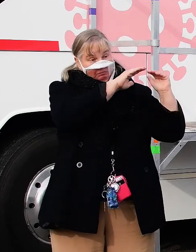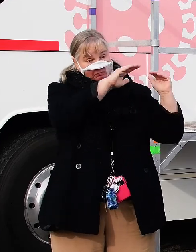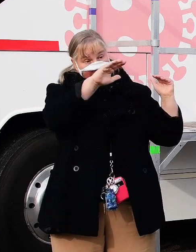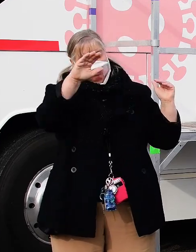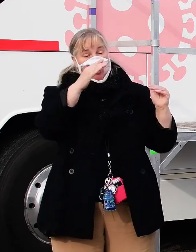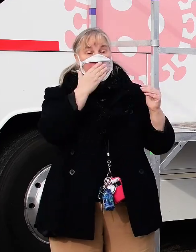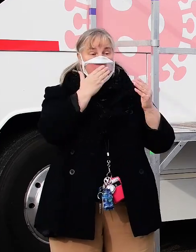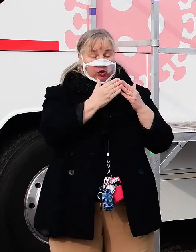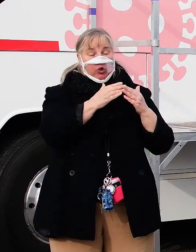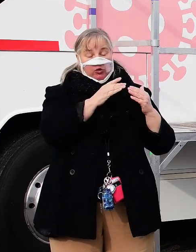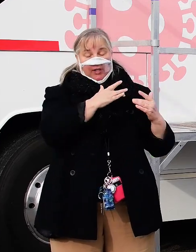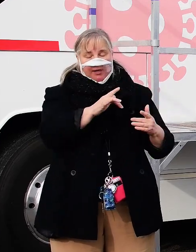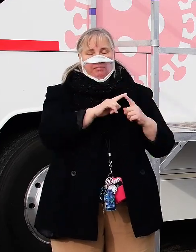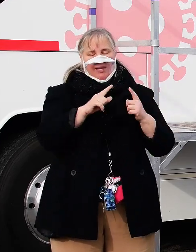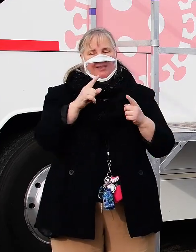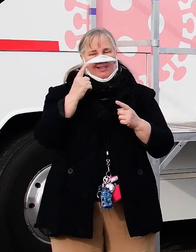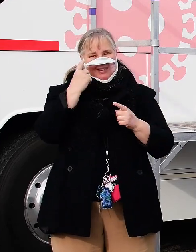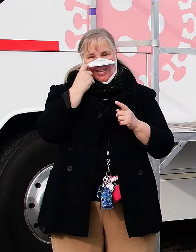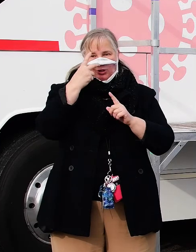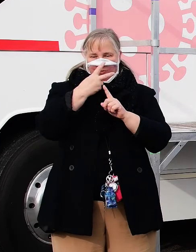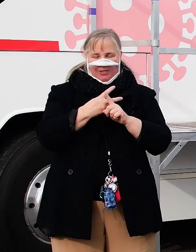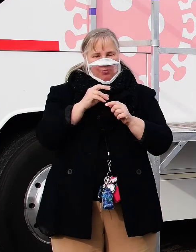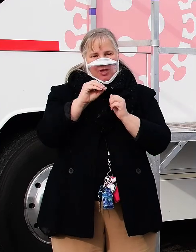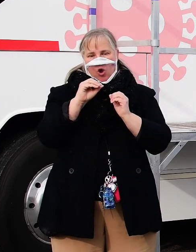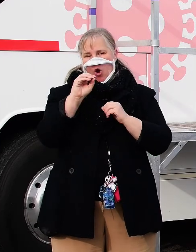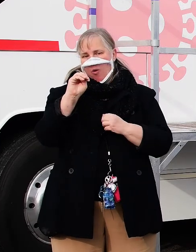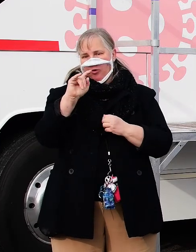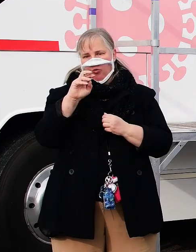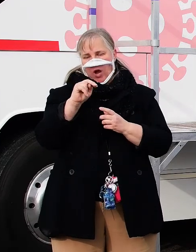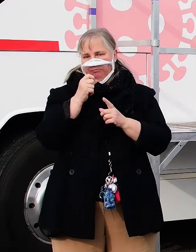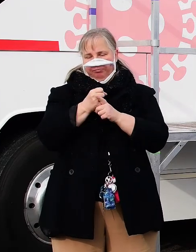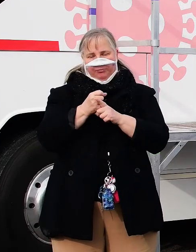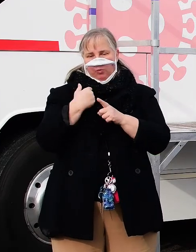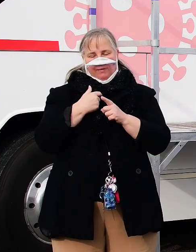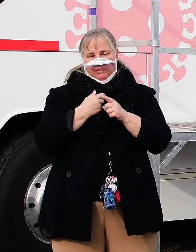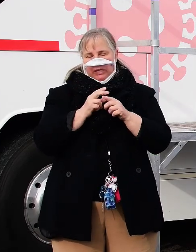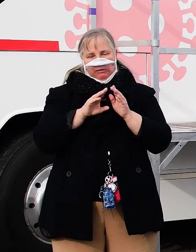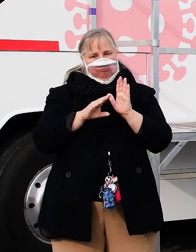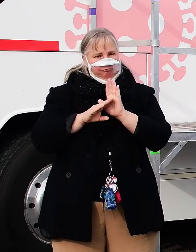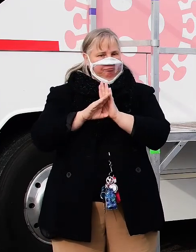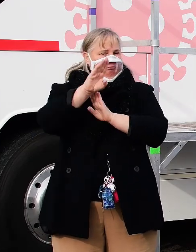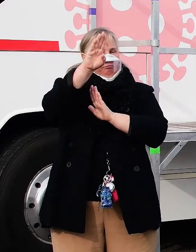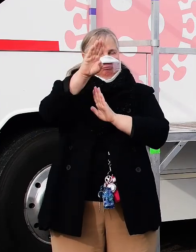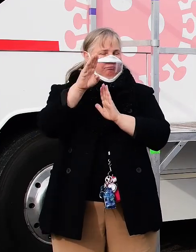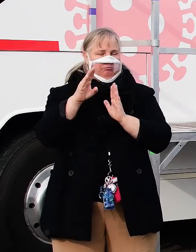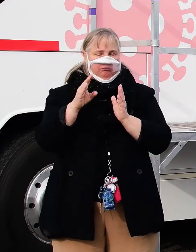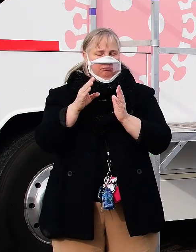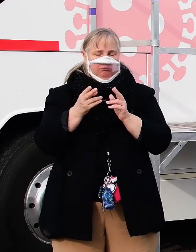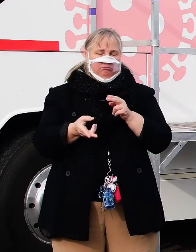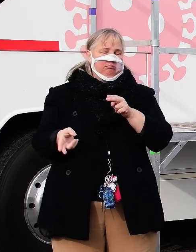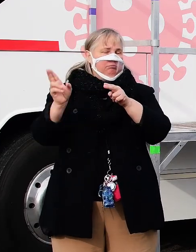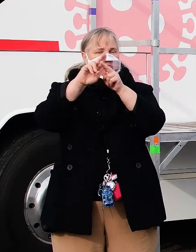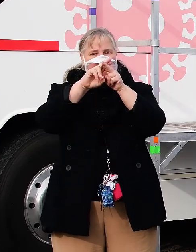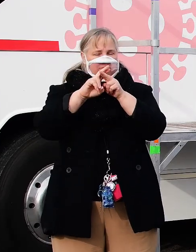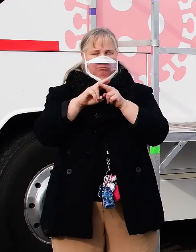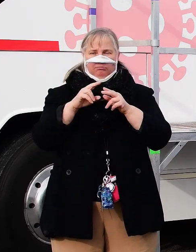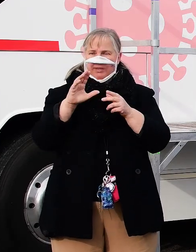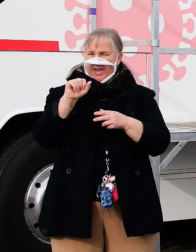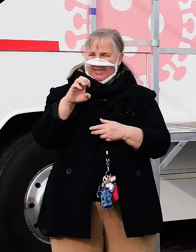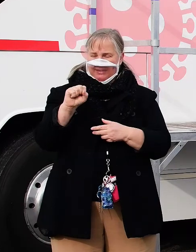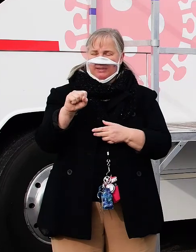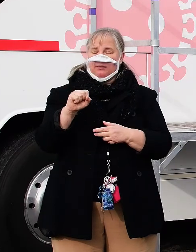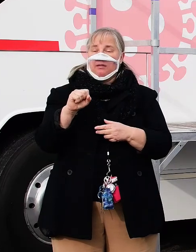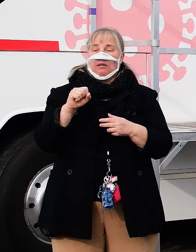months, obviously with Omicron, we've seen a massive uptick in cases. In terms of our